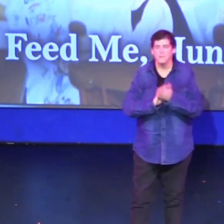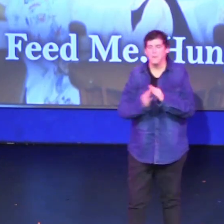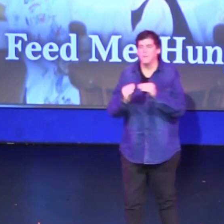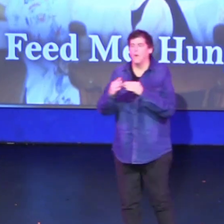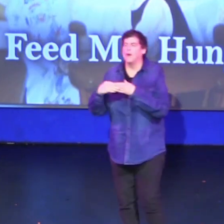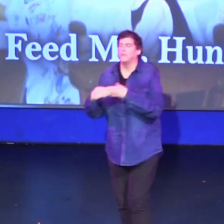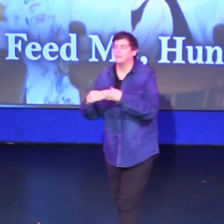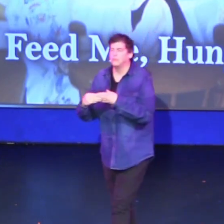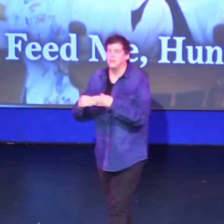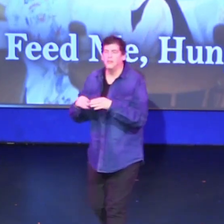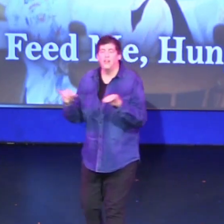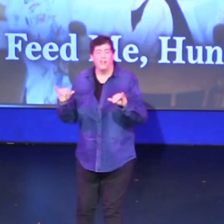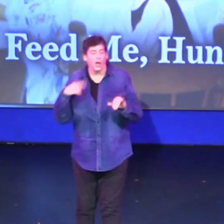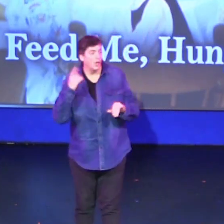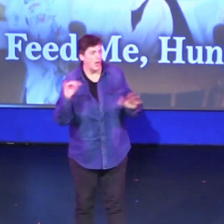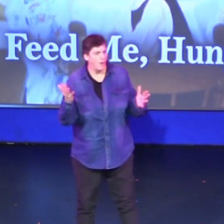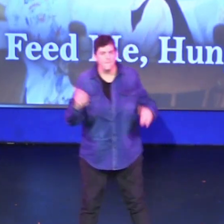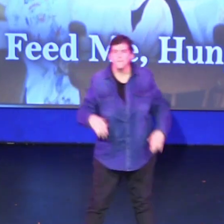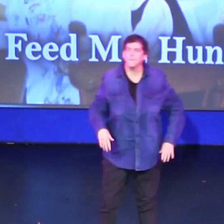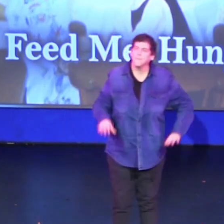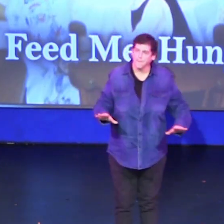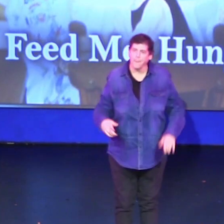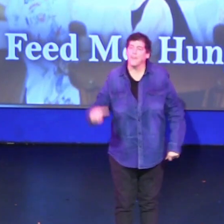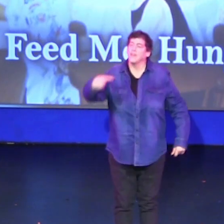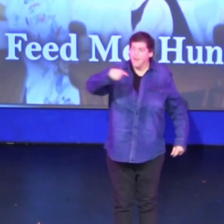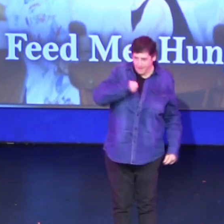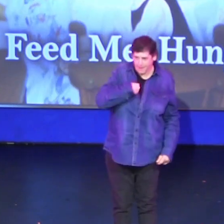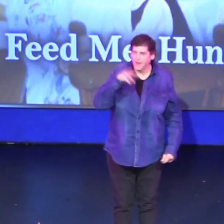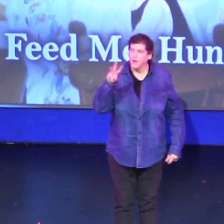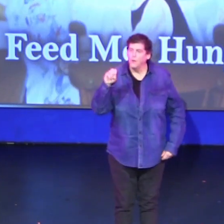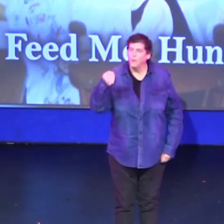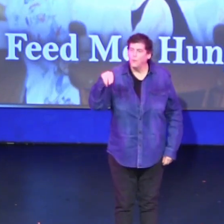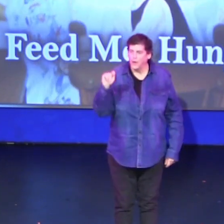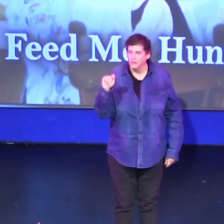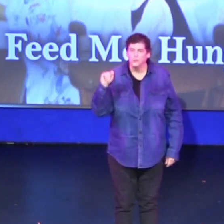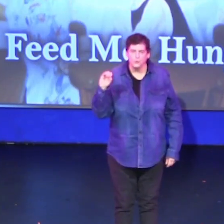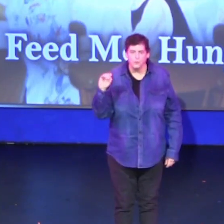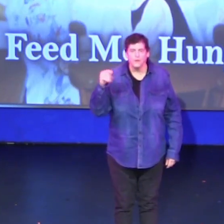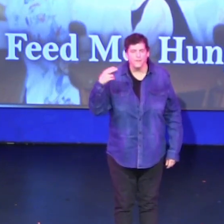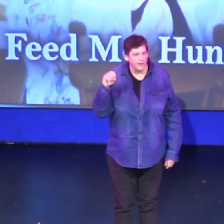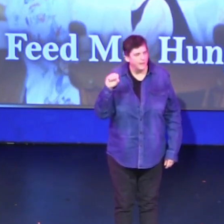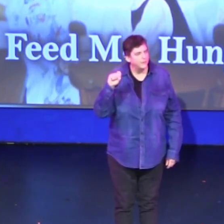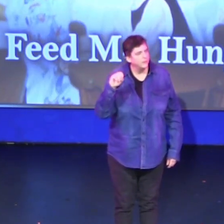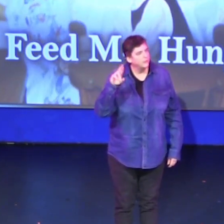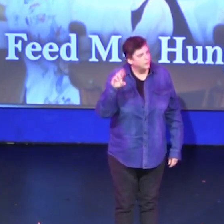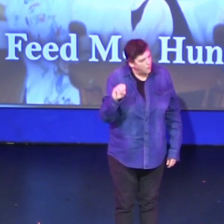Things became a little more crazed later on, after my time. We would say, I went to